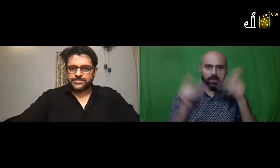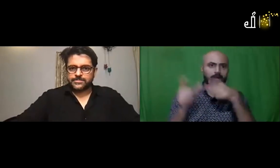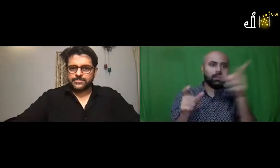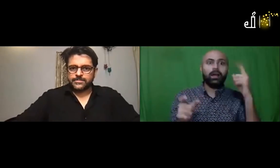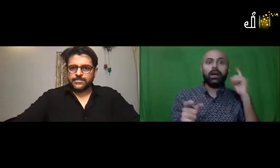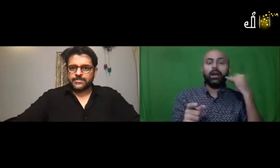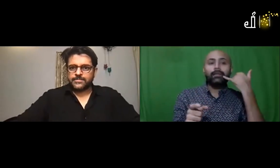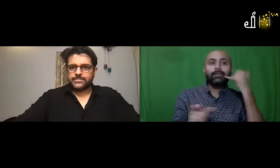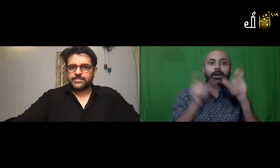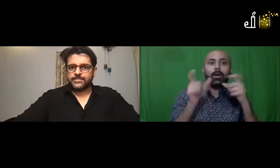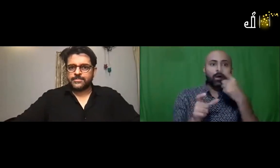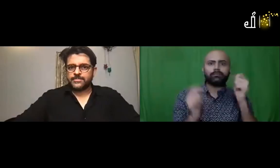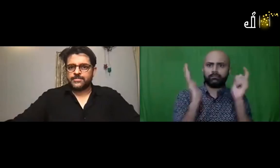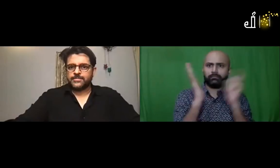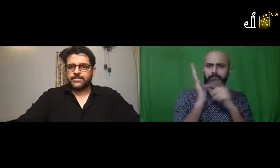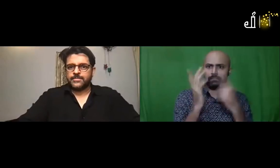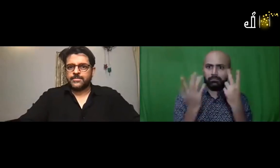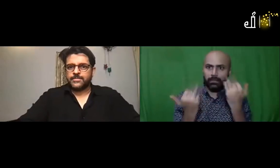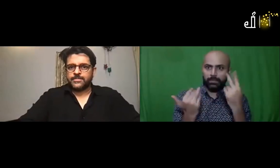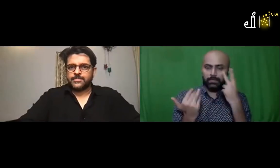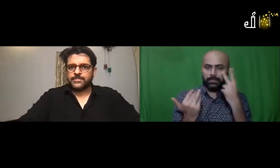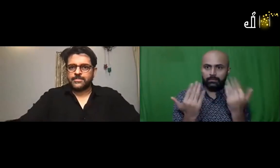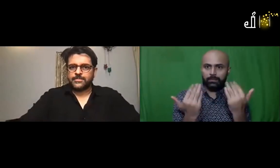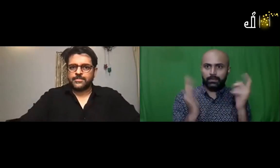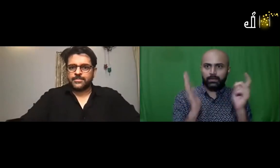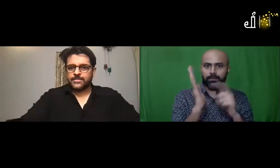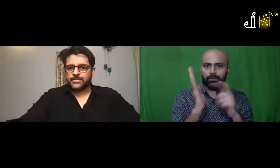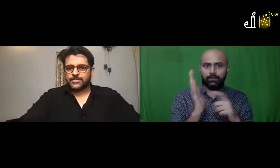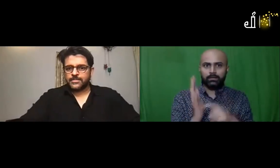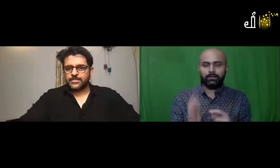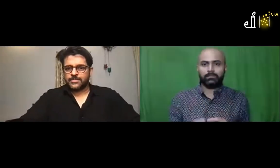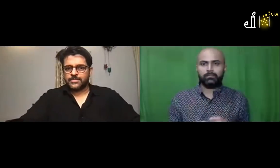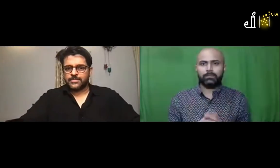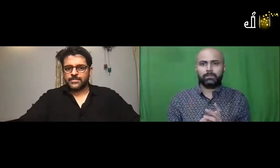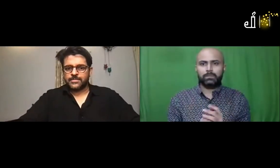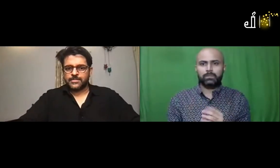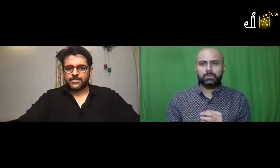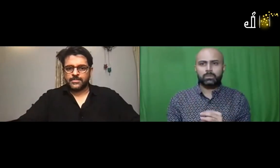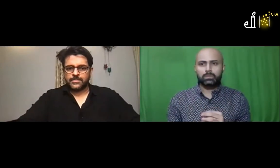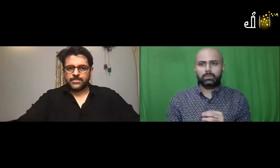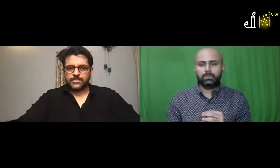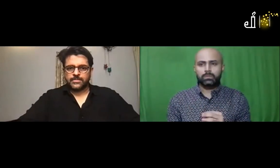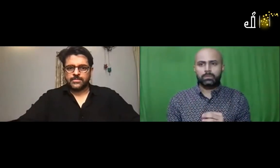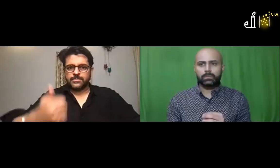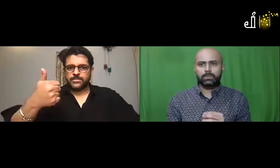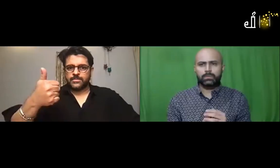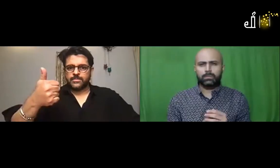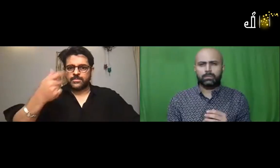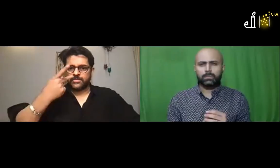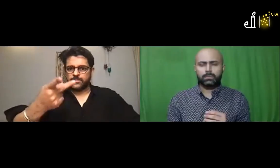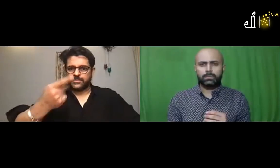Yes, you can answer the questions on your mobile as well. I hope you can see the poll questions.